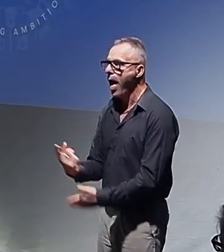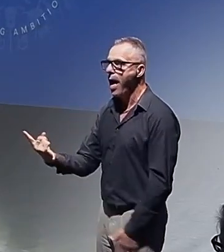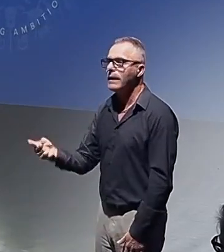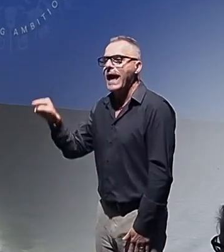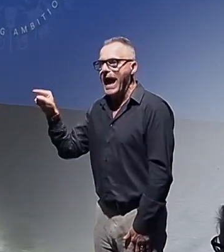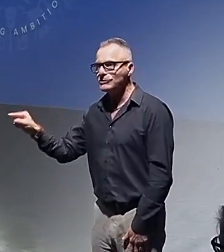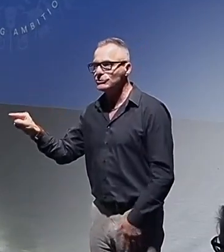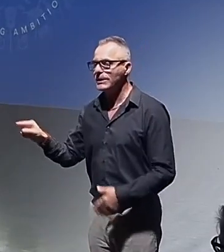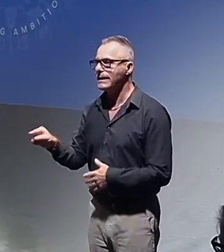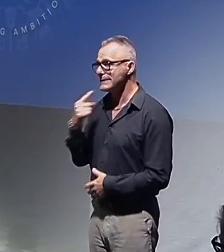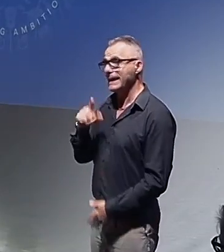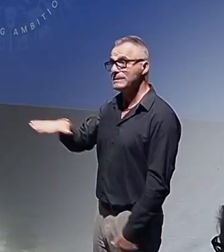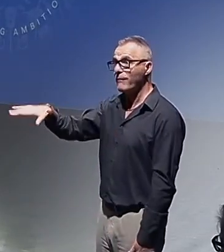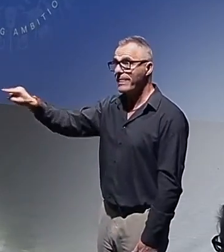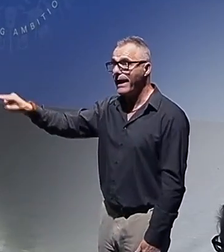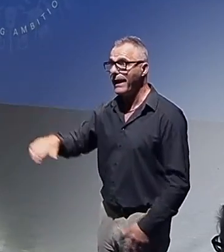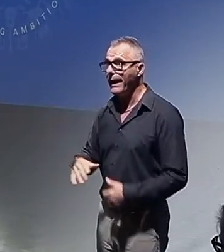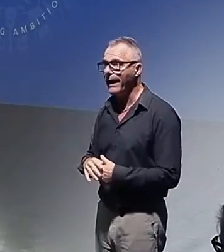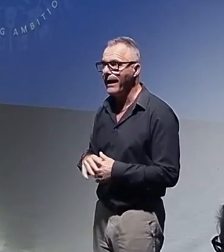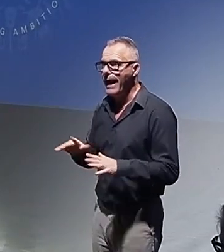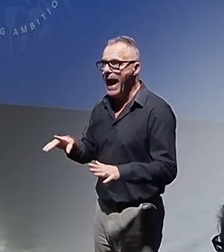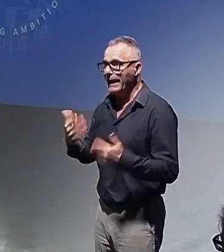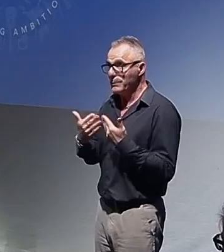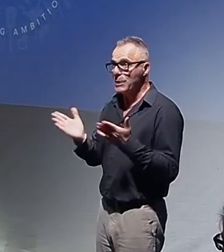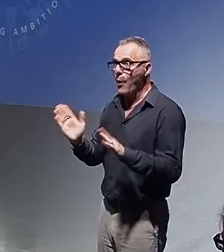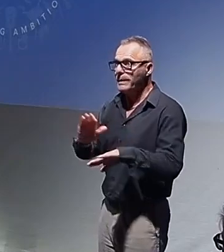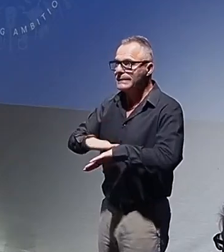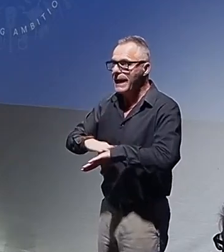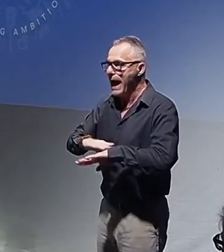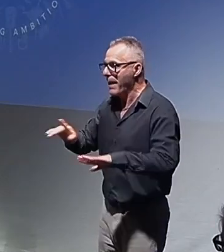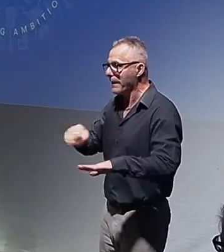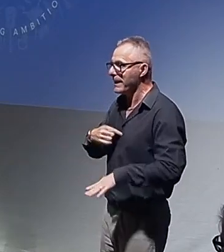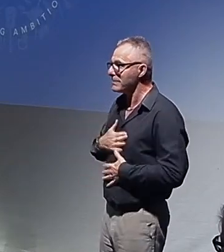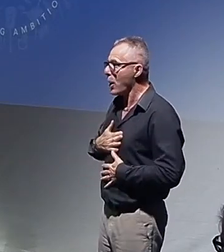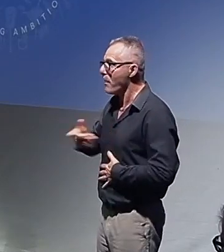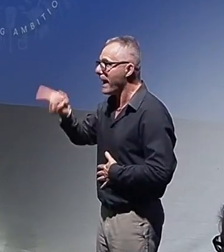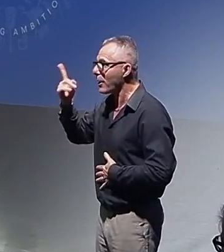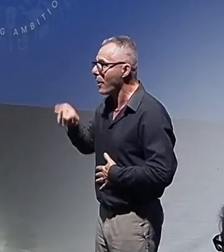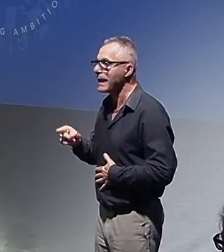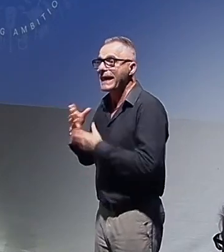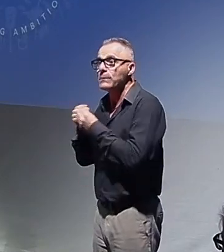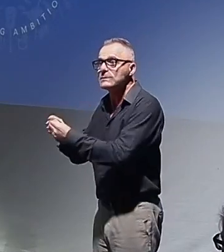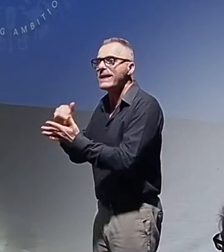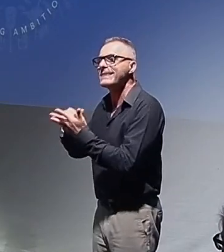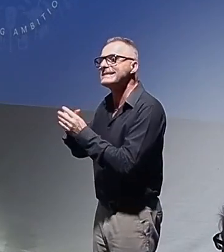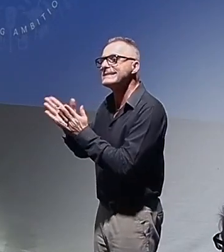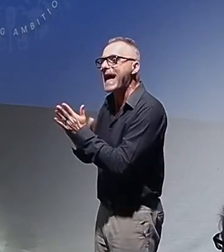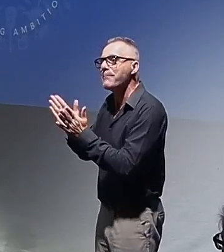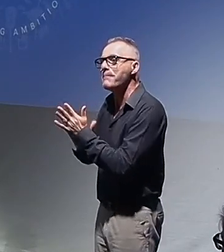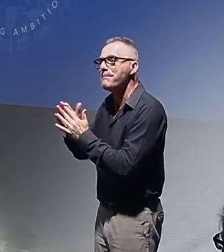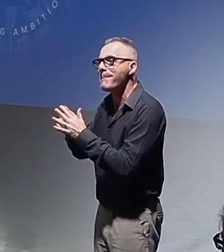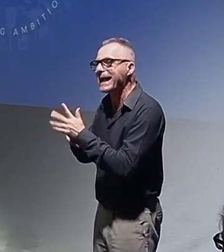she went, "And he's over there," because it was like around like opening time. I was like, "Oh God." And he was still with Sam Mendes. And I was just like, this is too